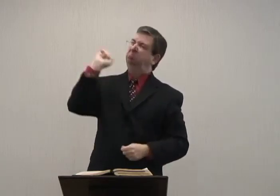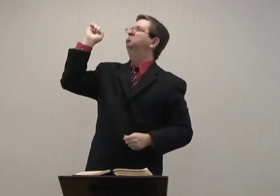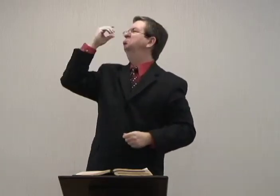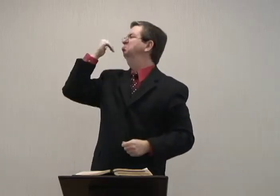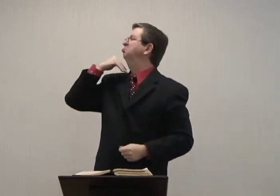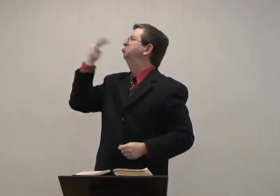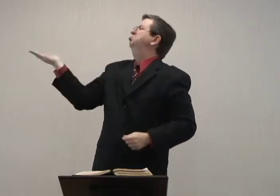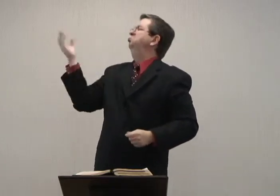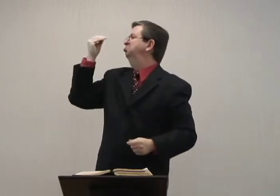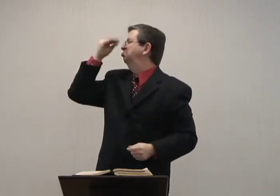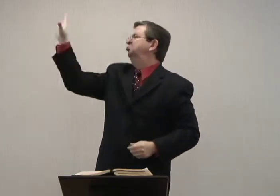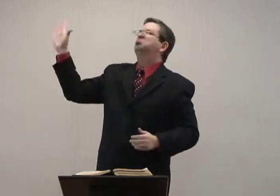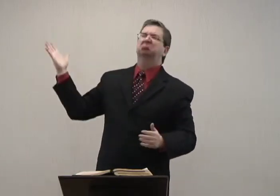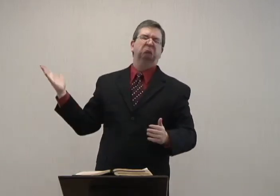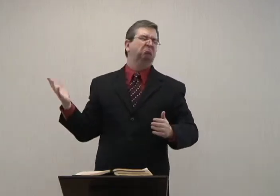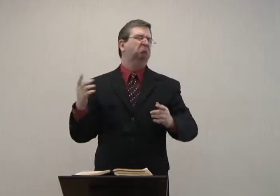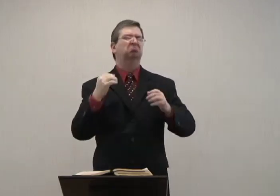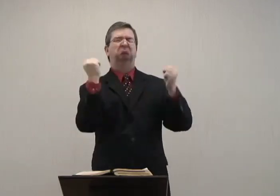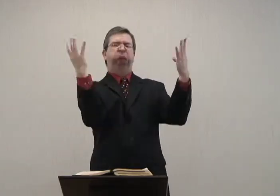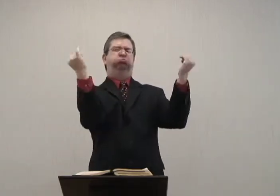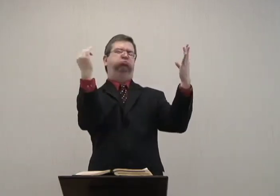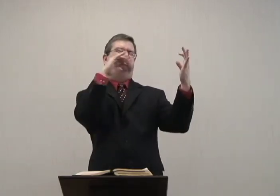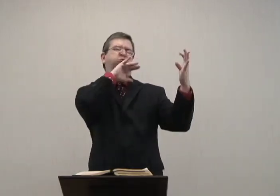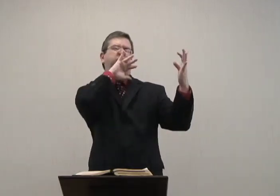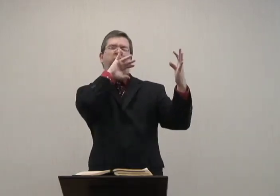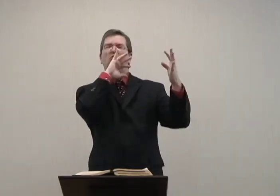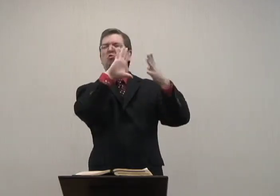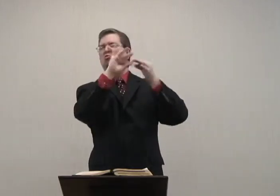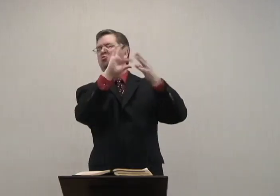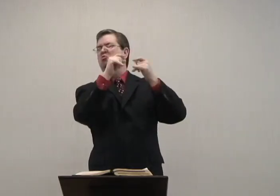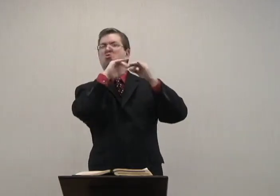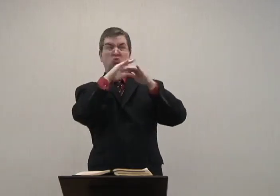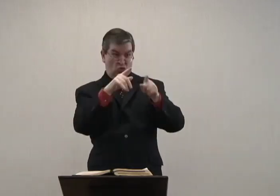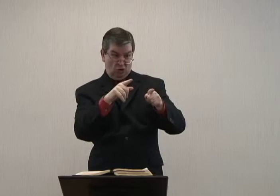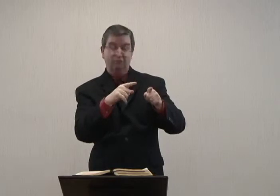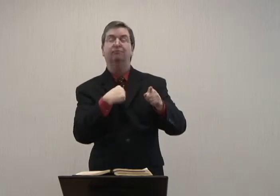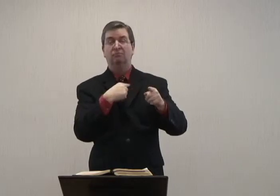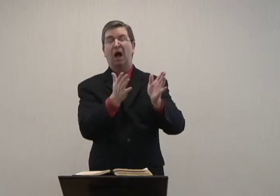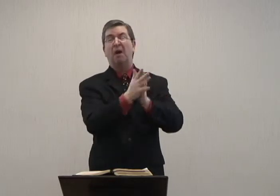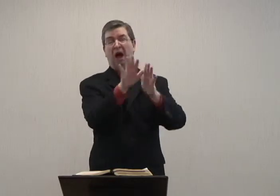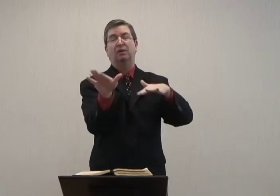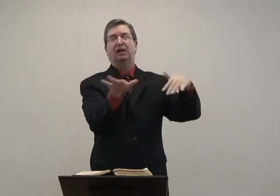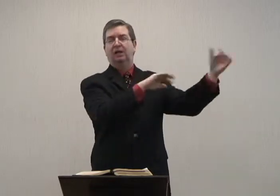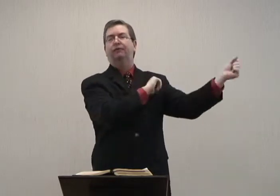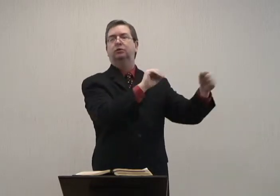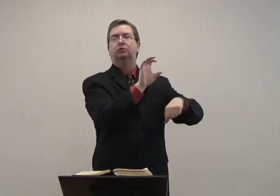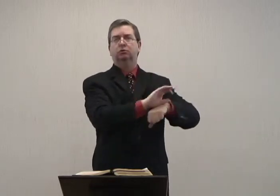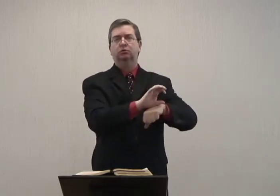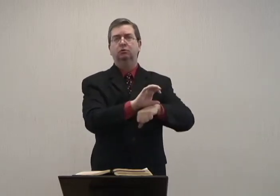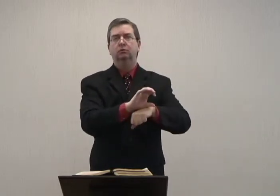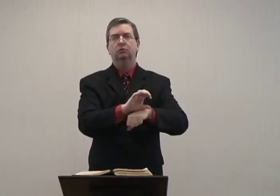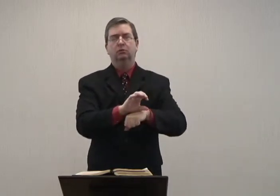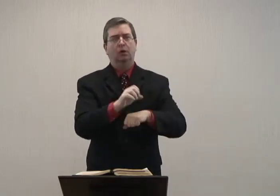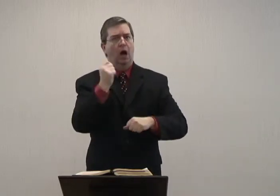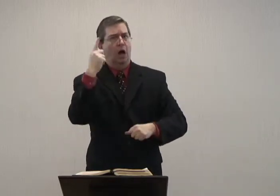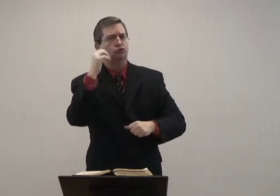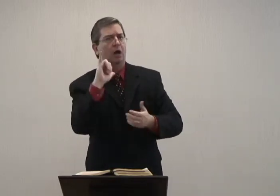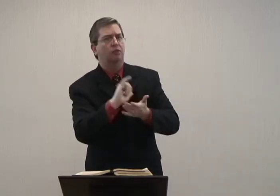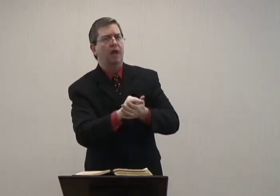If the person goes and doesn't care, it's a dirty thing, and I'm gonna ask him to leave.